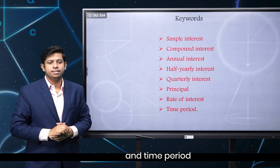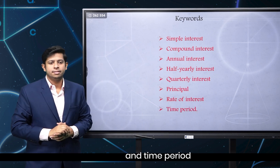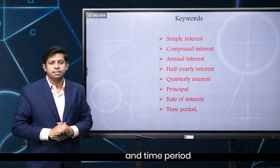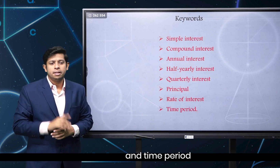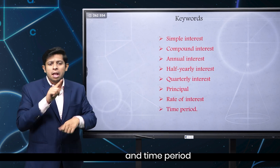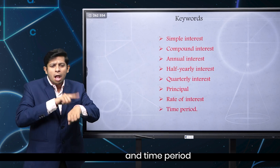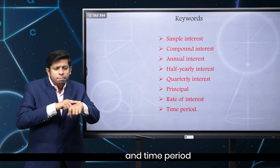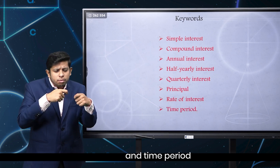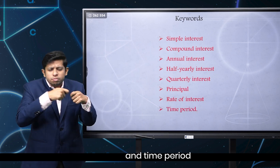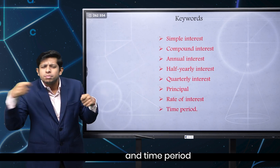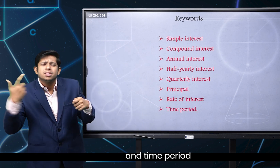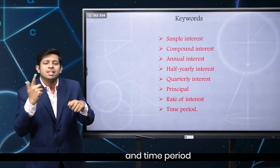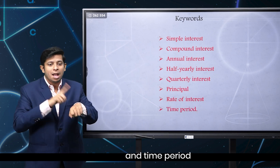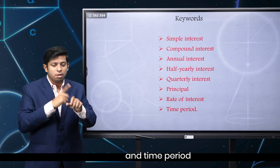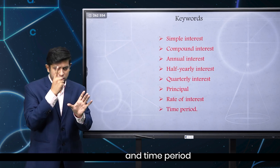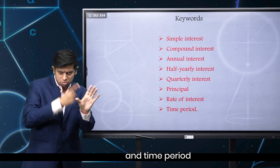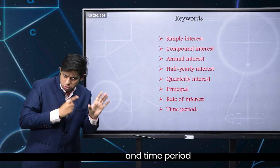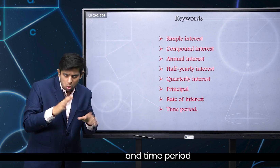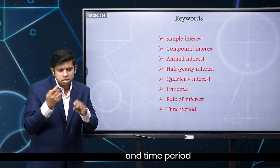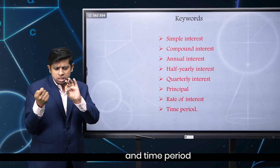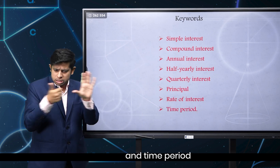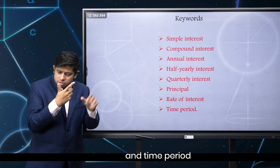and time period.